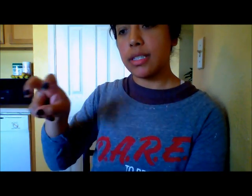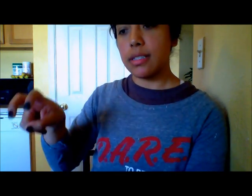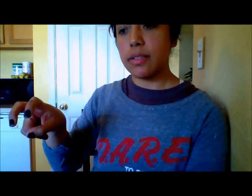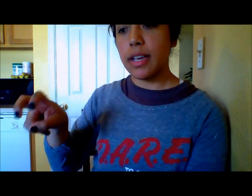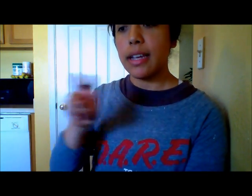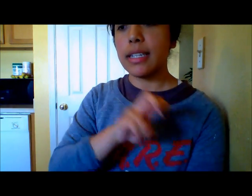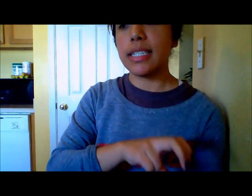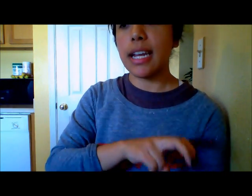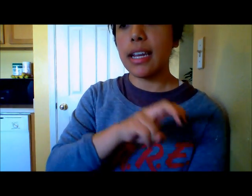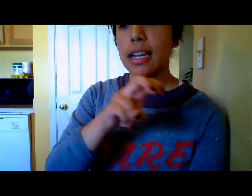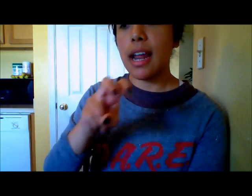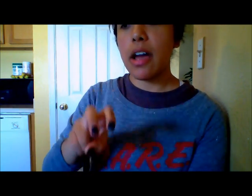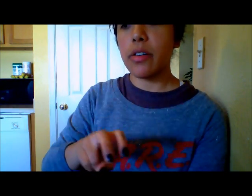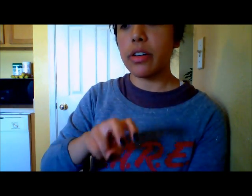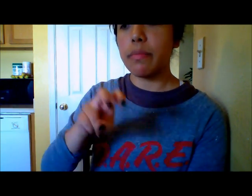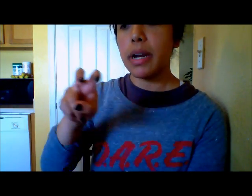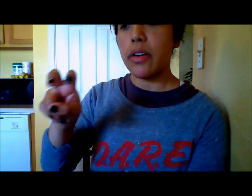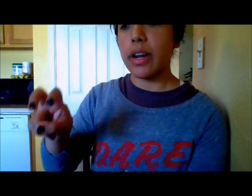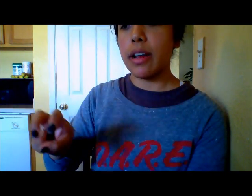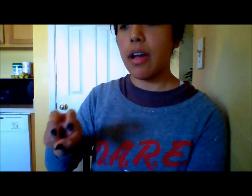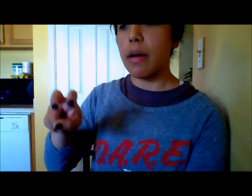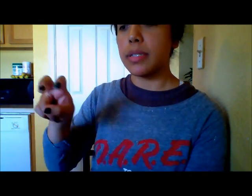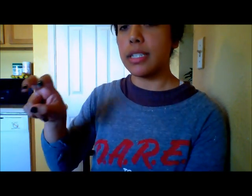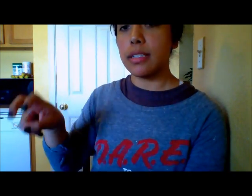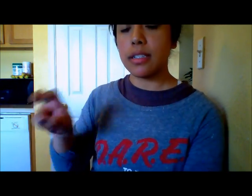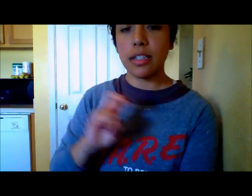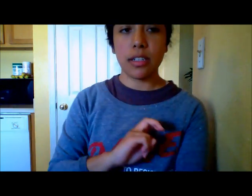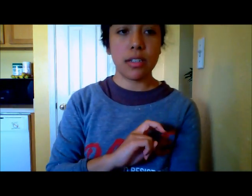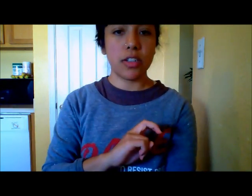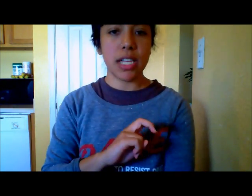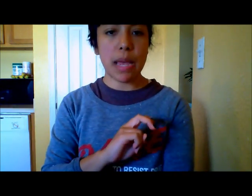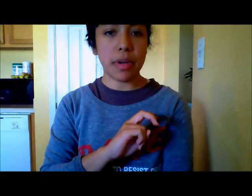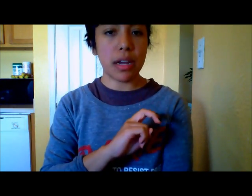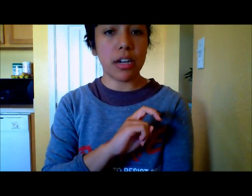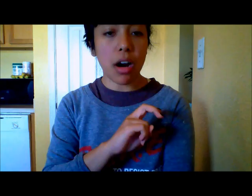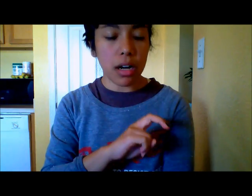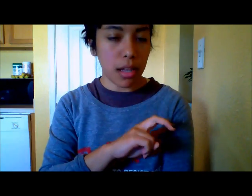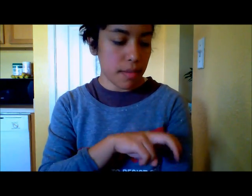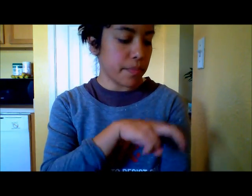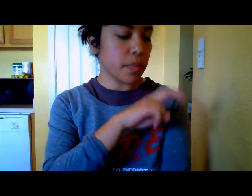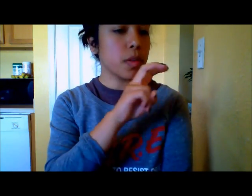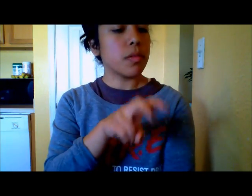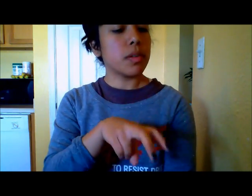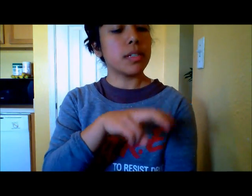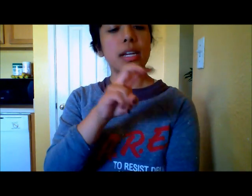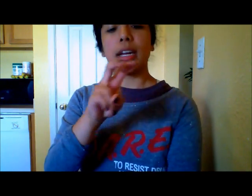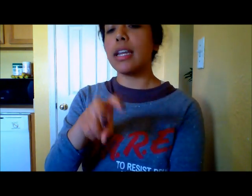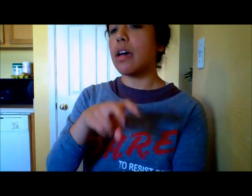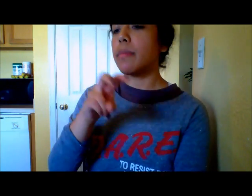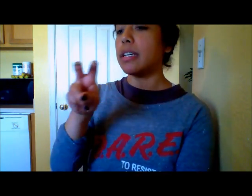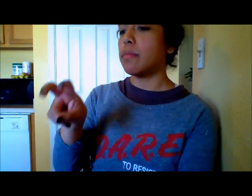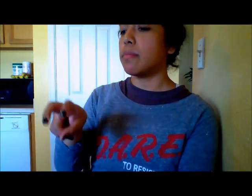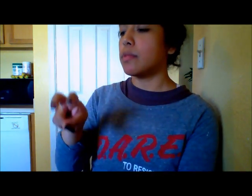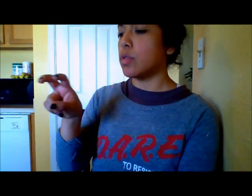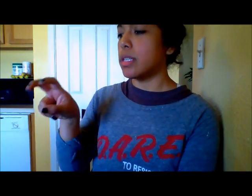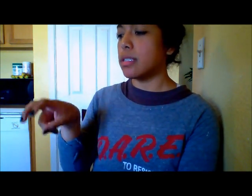Choices, okay? Checking out or comparing options. So say I'm in a car lot, checking out my